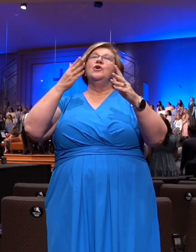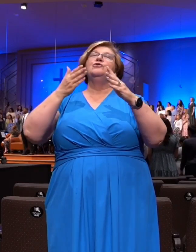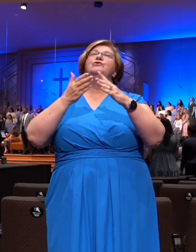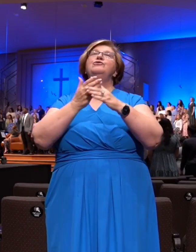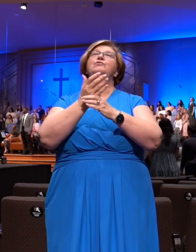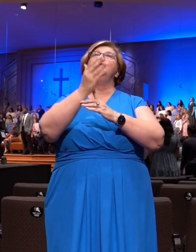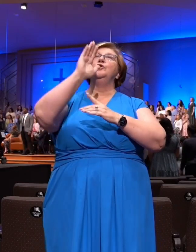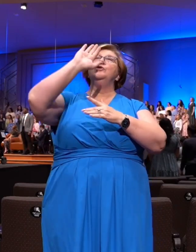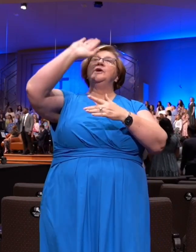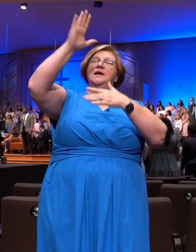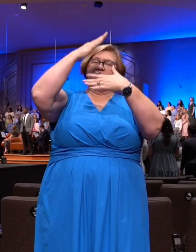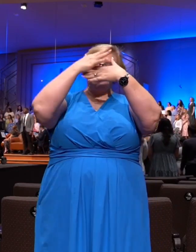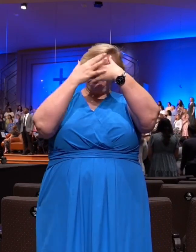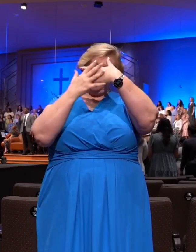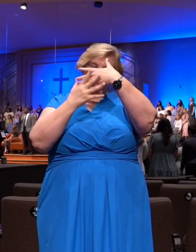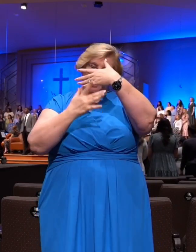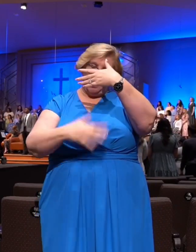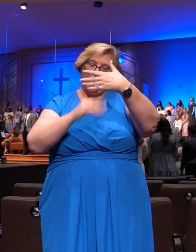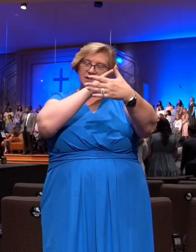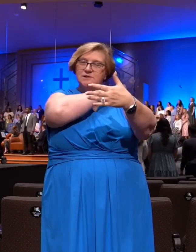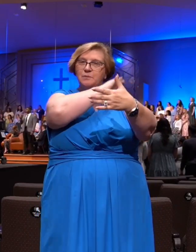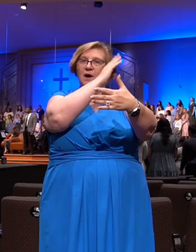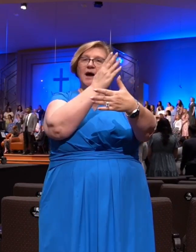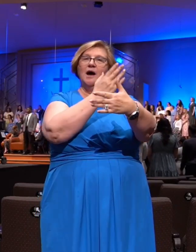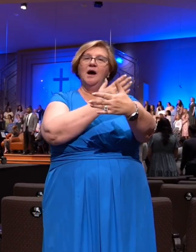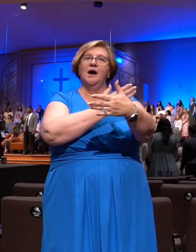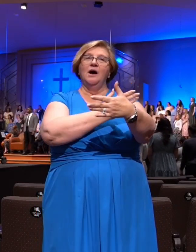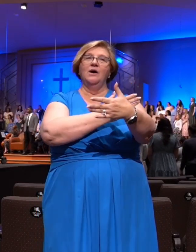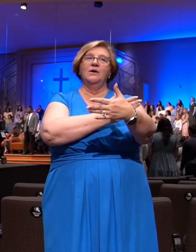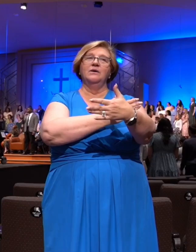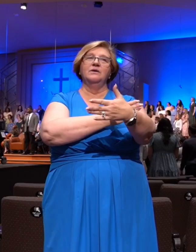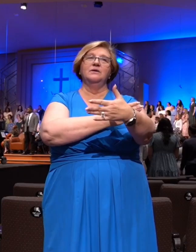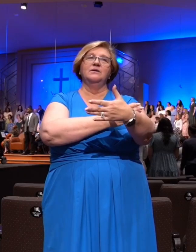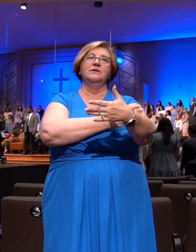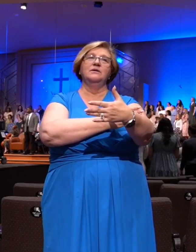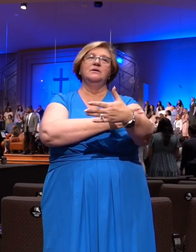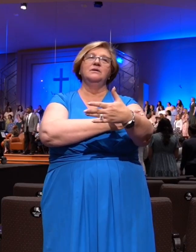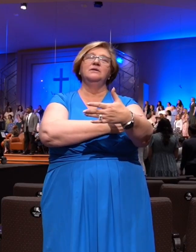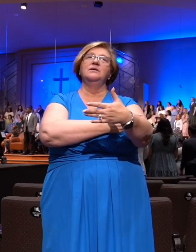by the power of his blood.